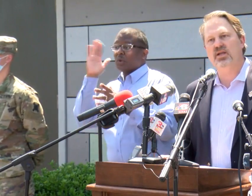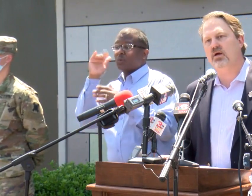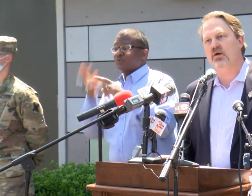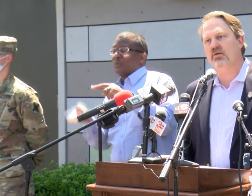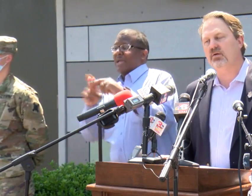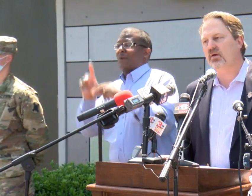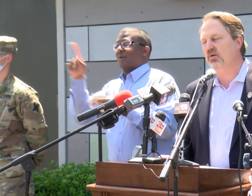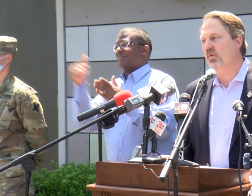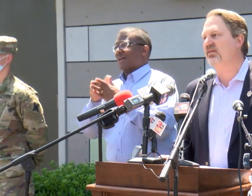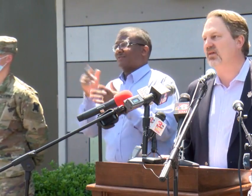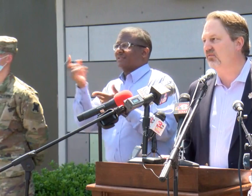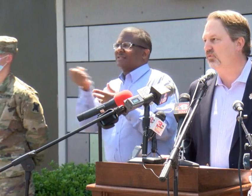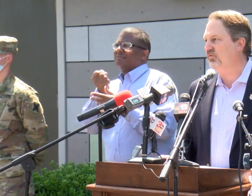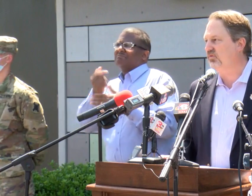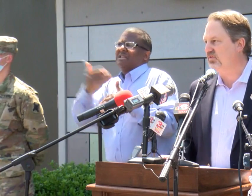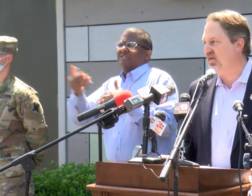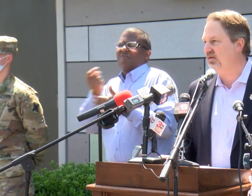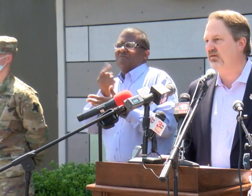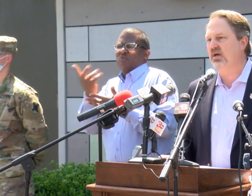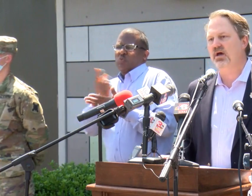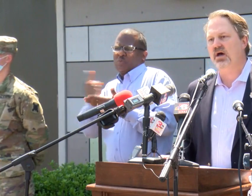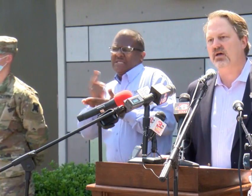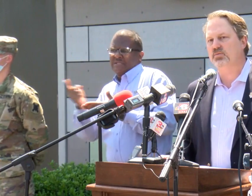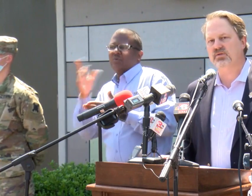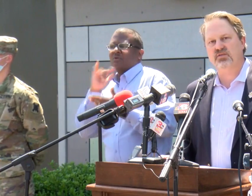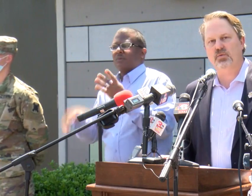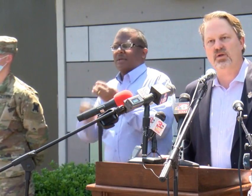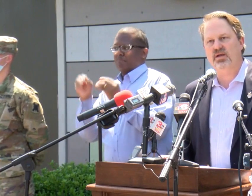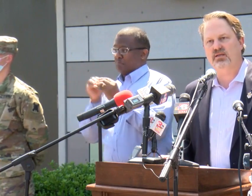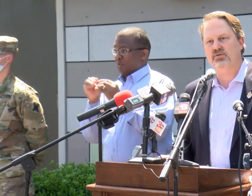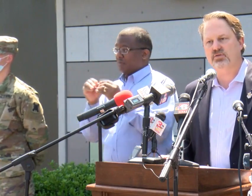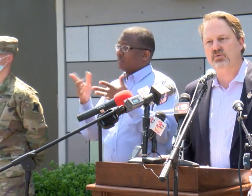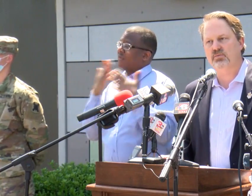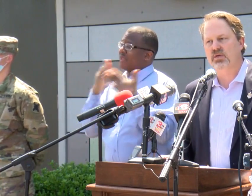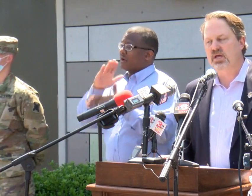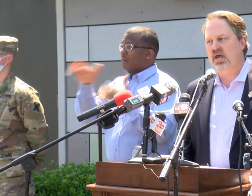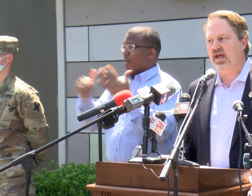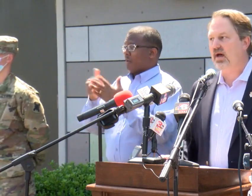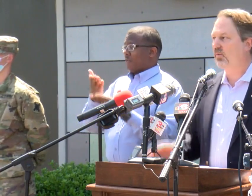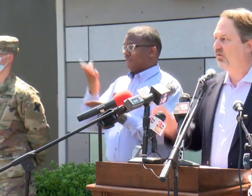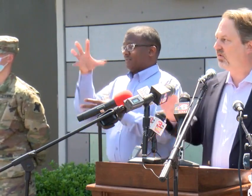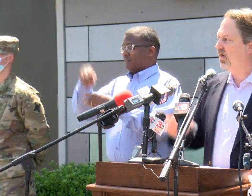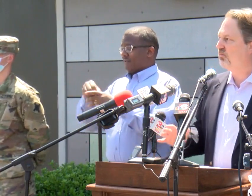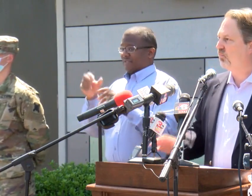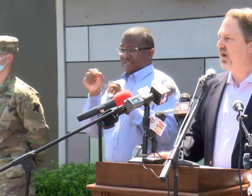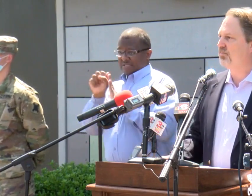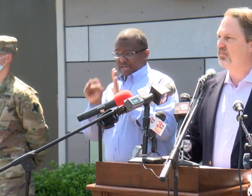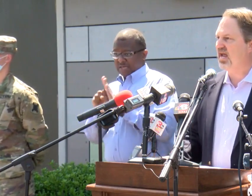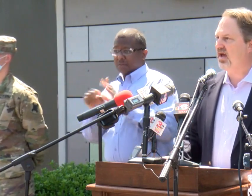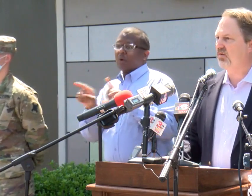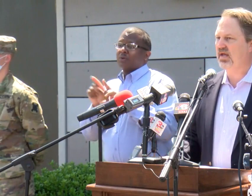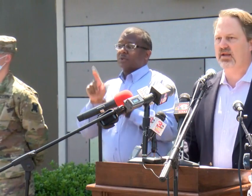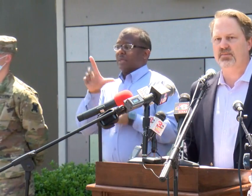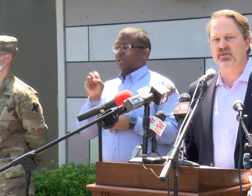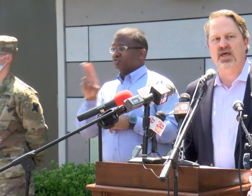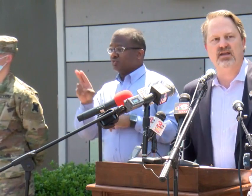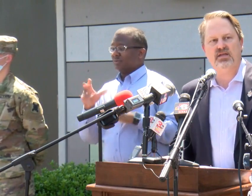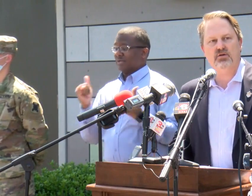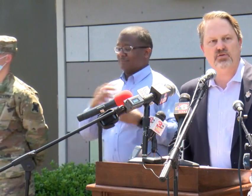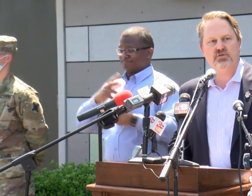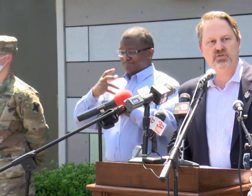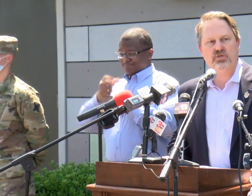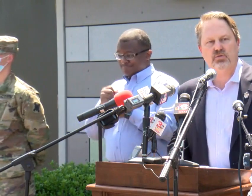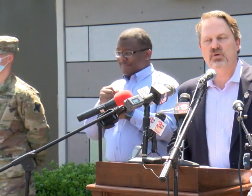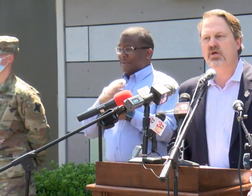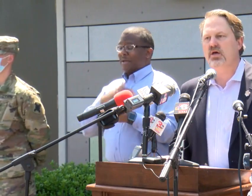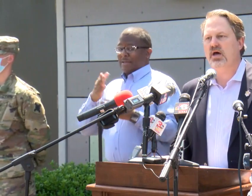we really are quite thankful to the state, as well as everyone at LSU. And I will wrap up now, and I'm delighted